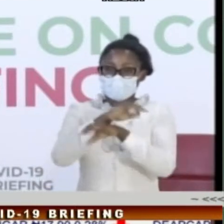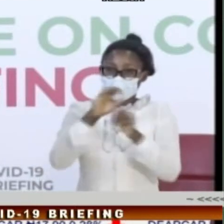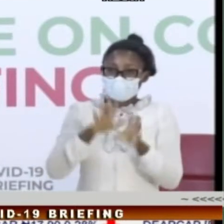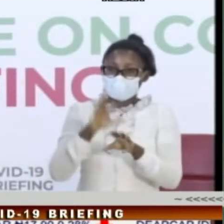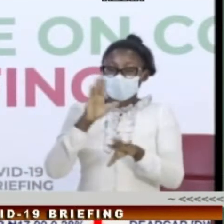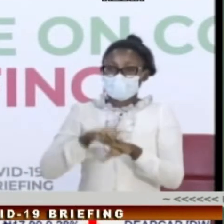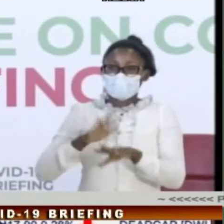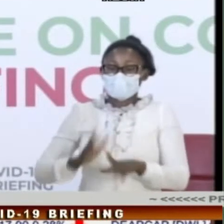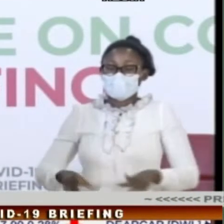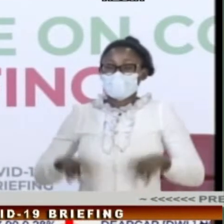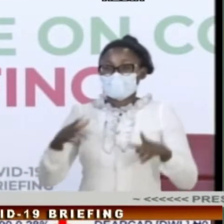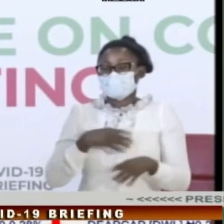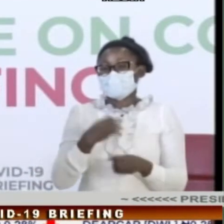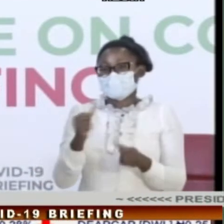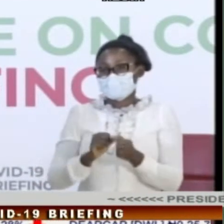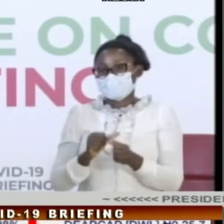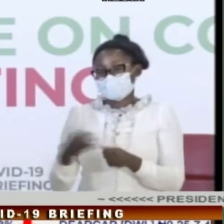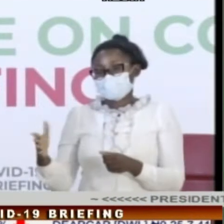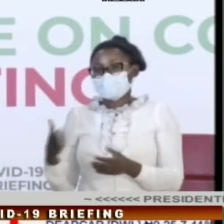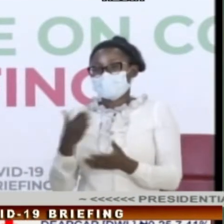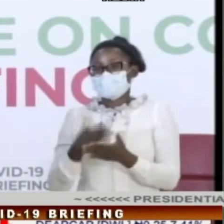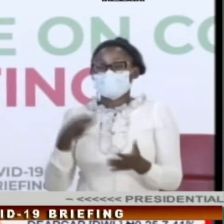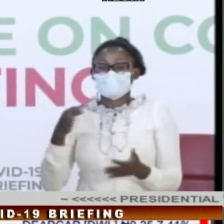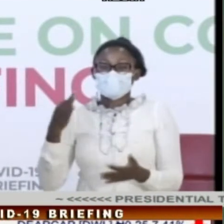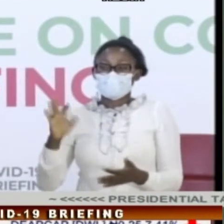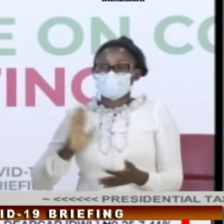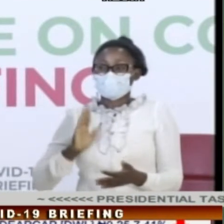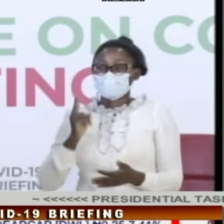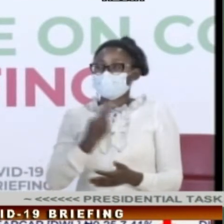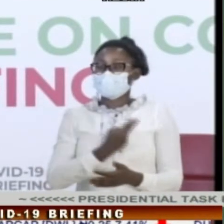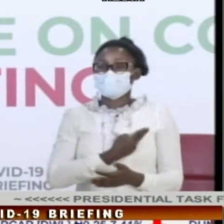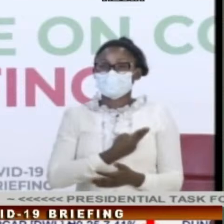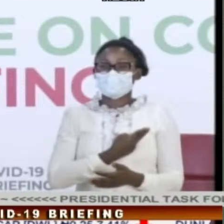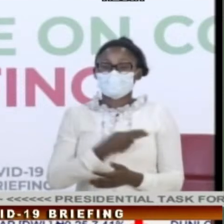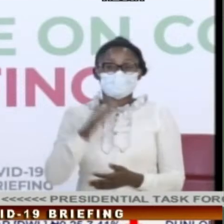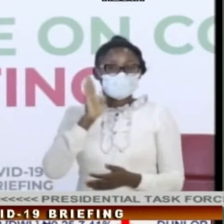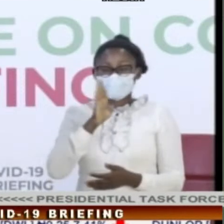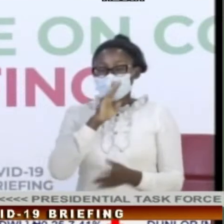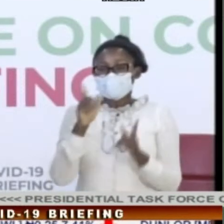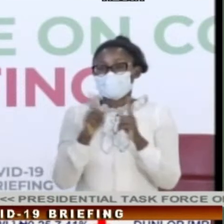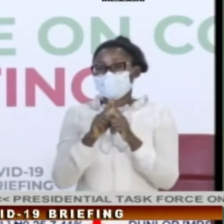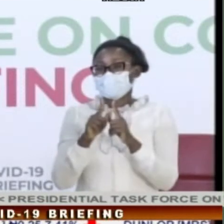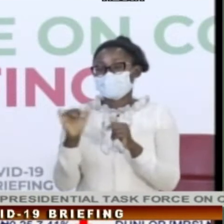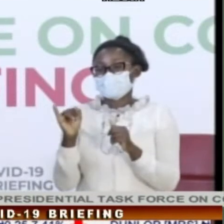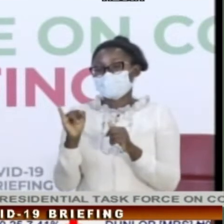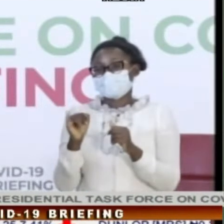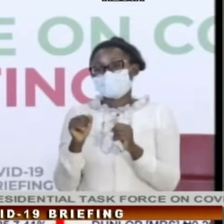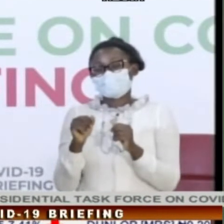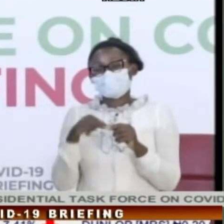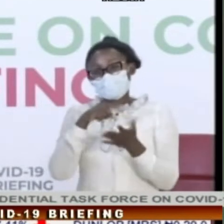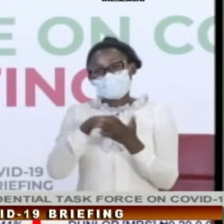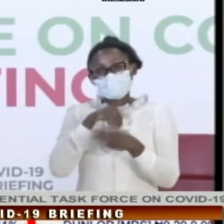and livelihoods. Some of us will be meeting